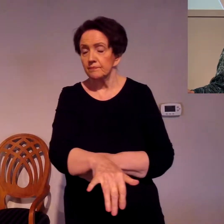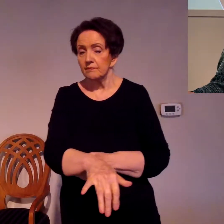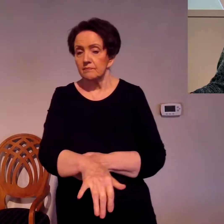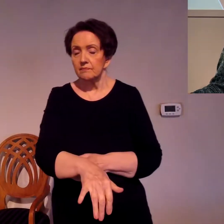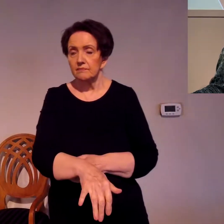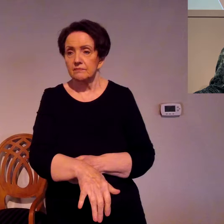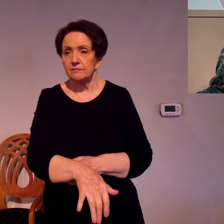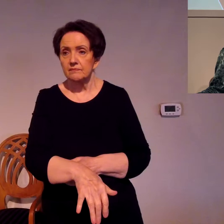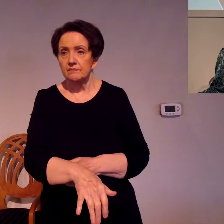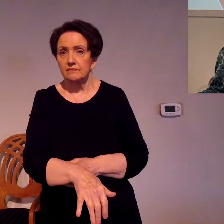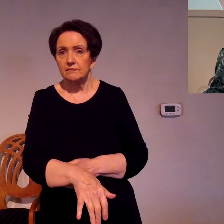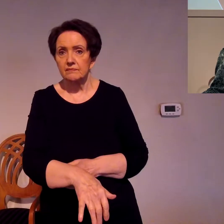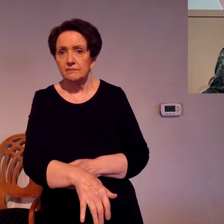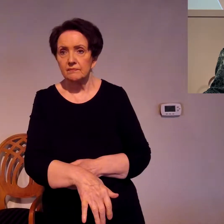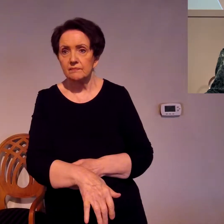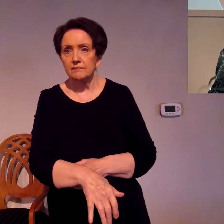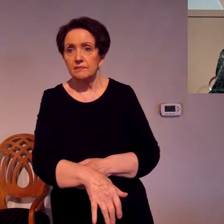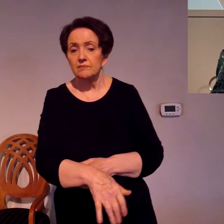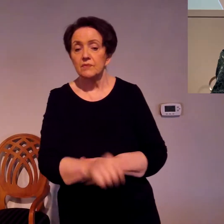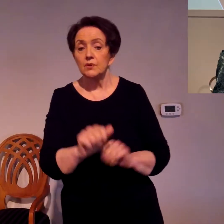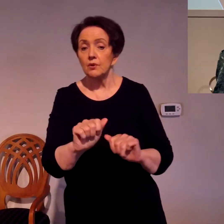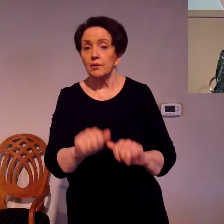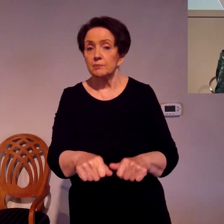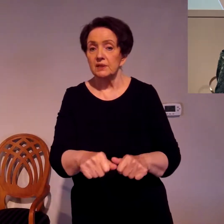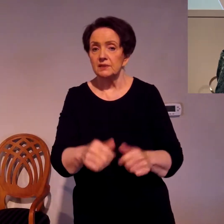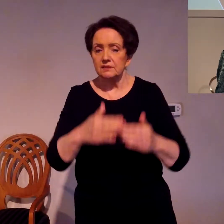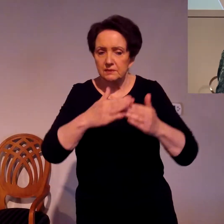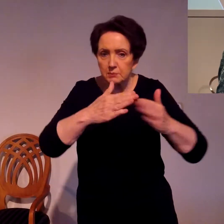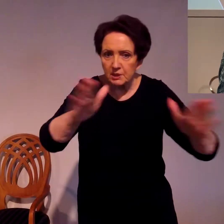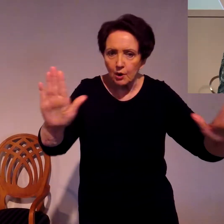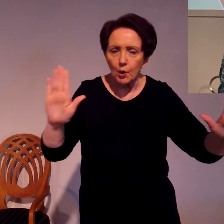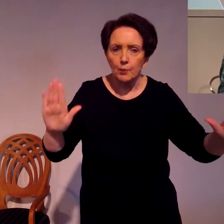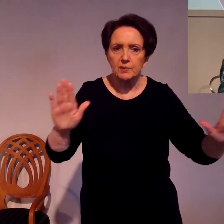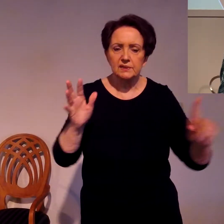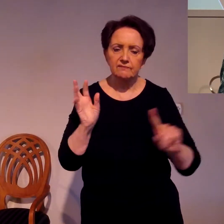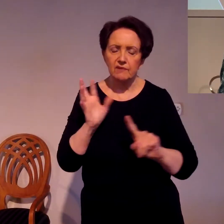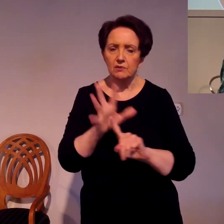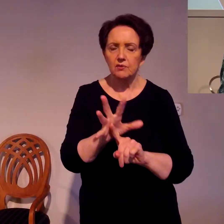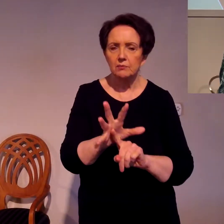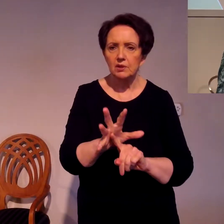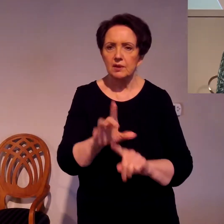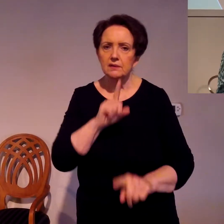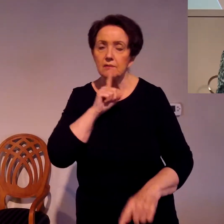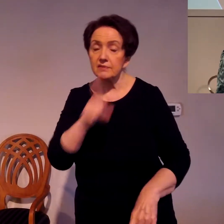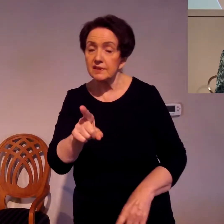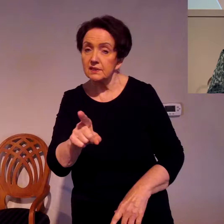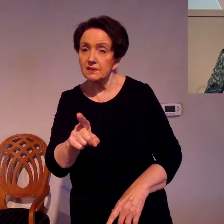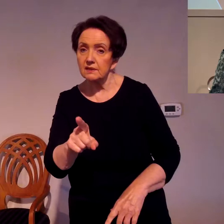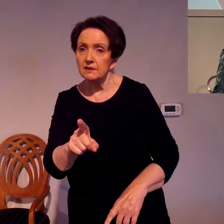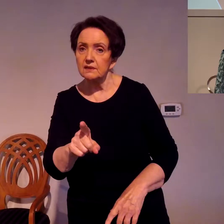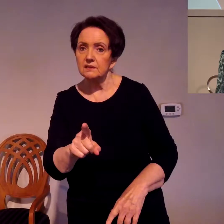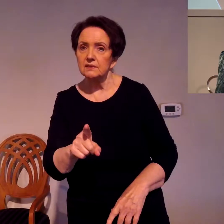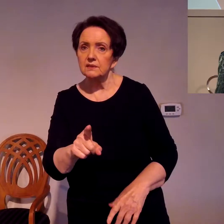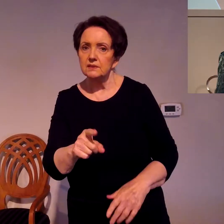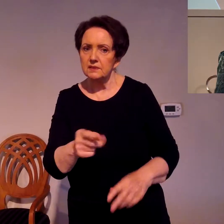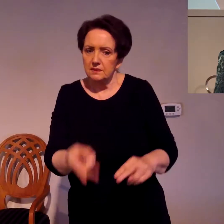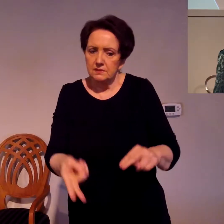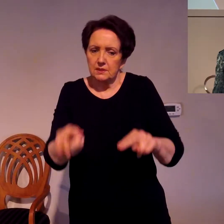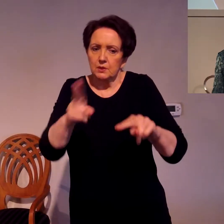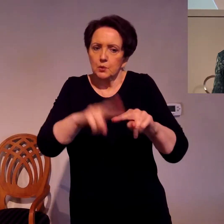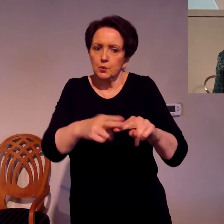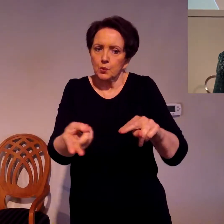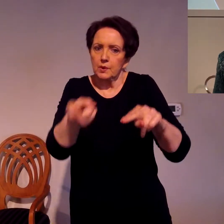then when we trust that, our ability to be open and vulnerable and authentic is massively